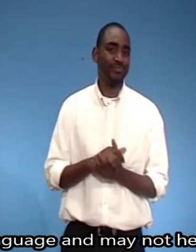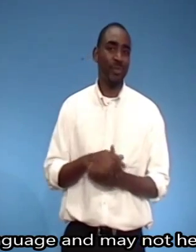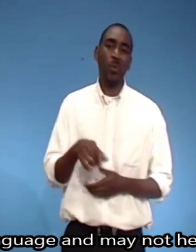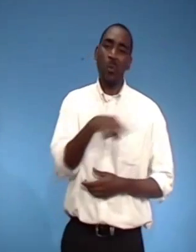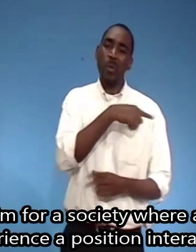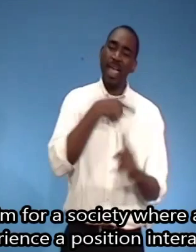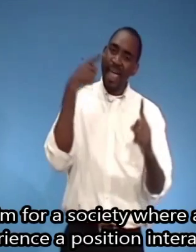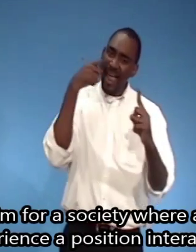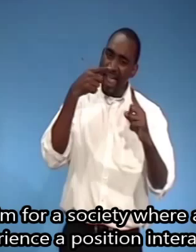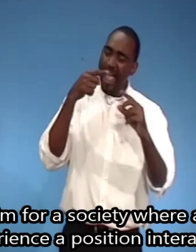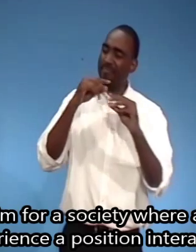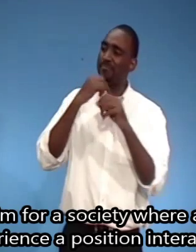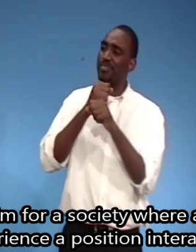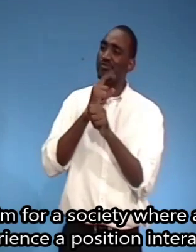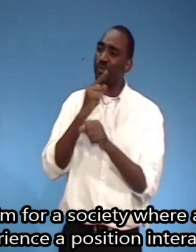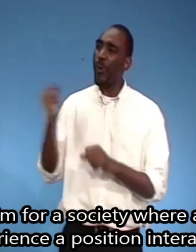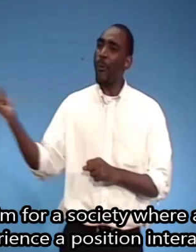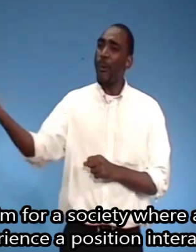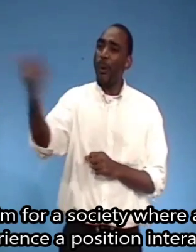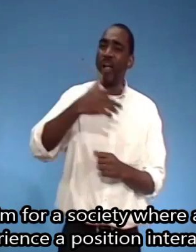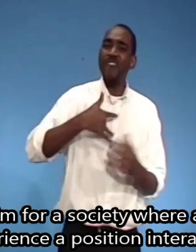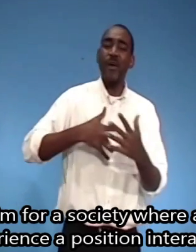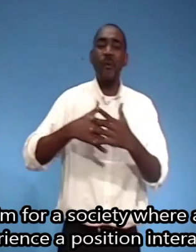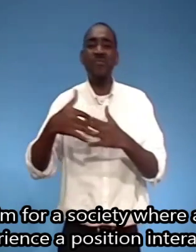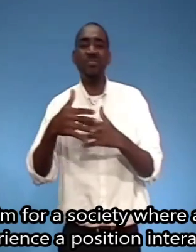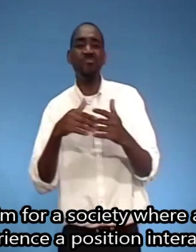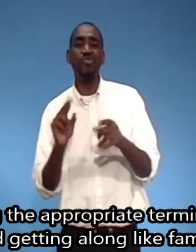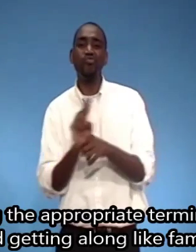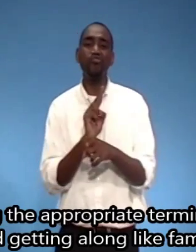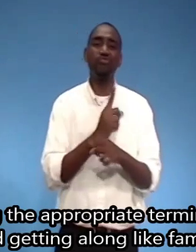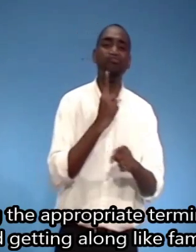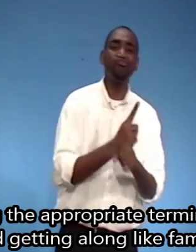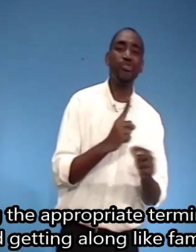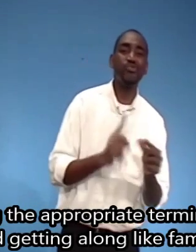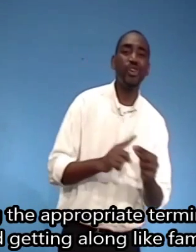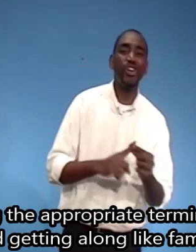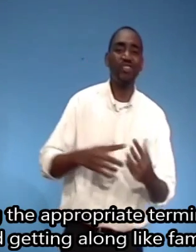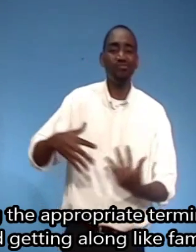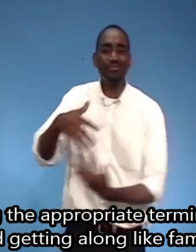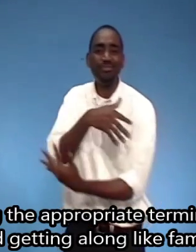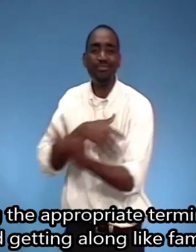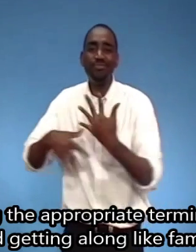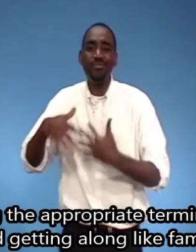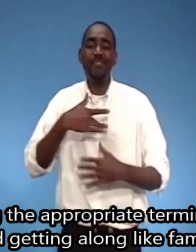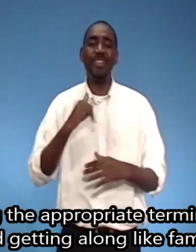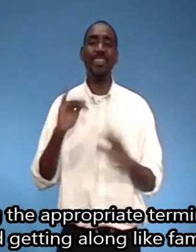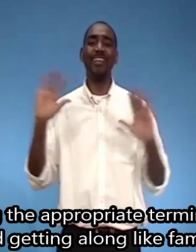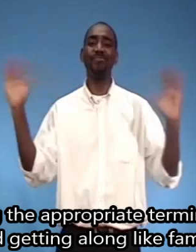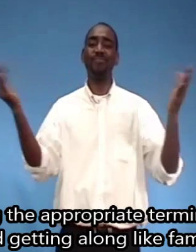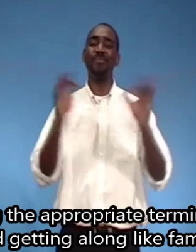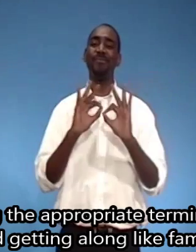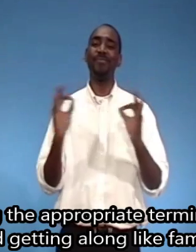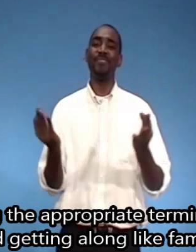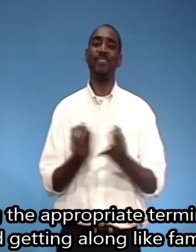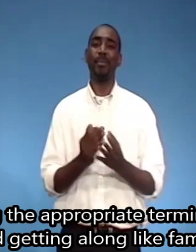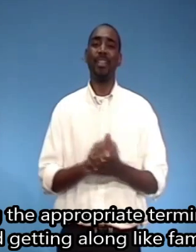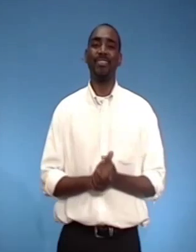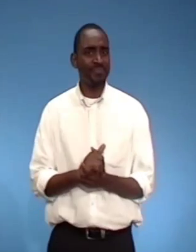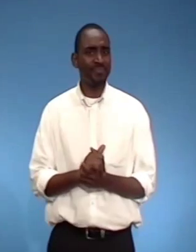and may not hear. We aim for a society where all will experience a positive interaction by using the appropriate terminologies and getting along like